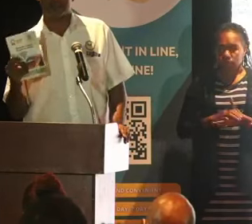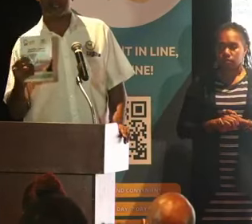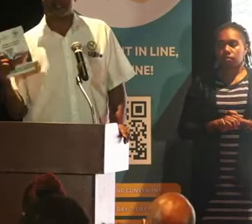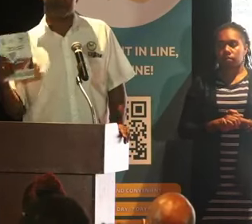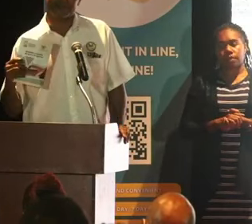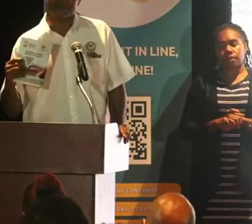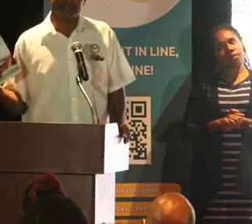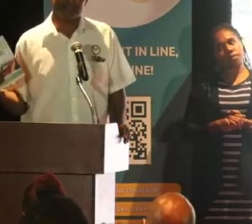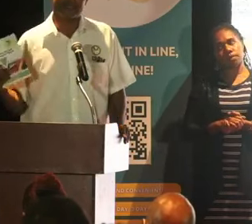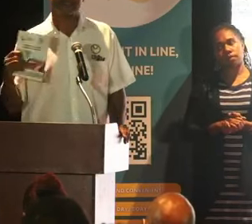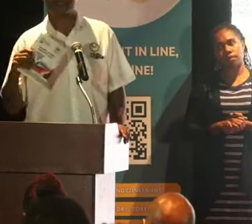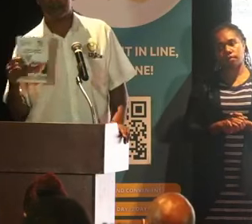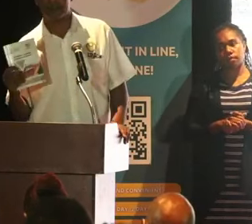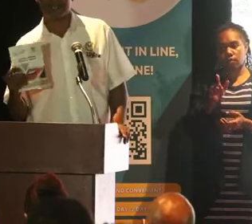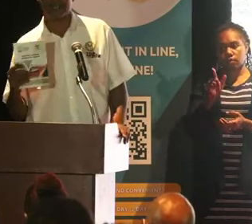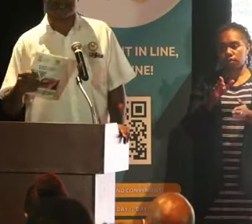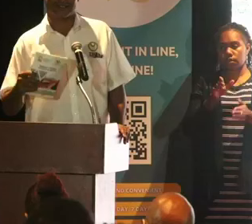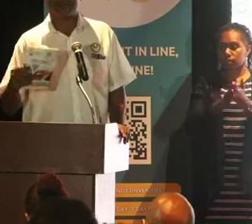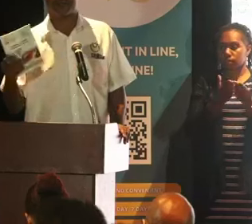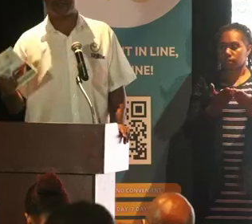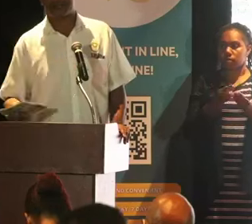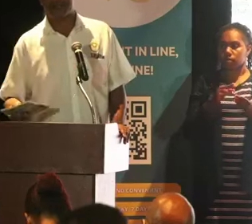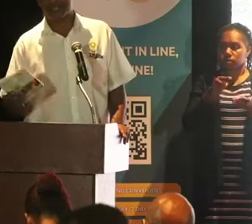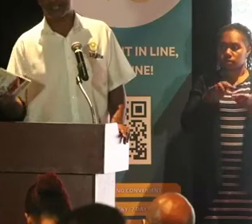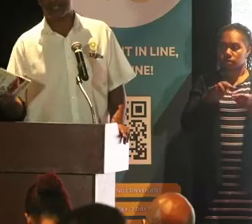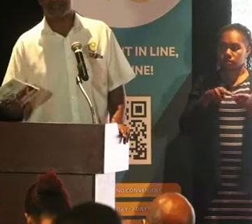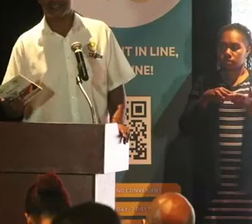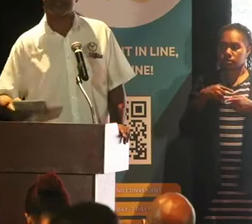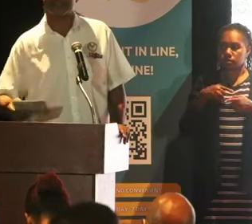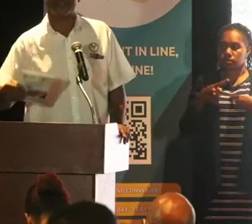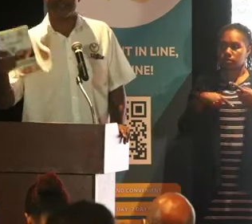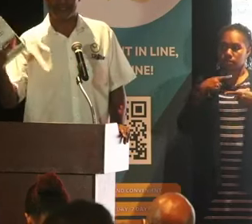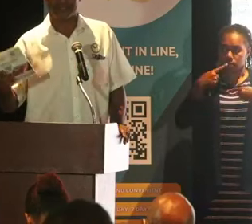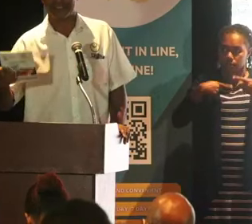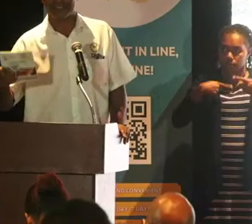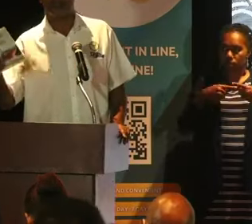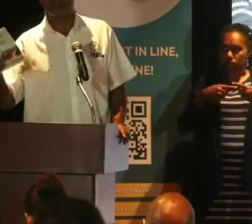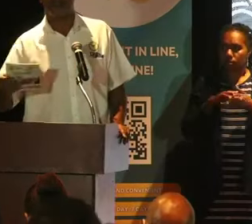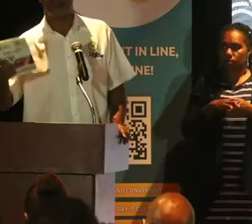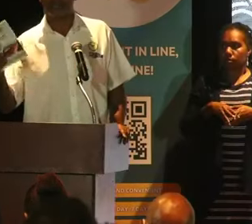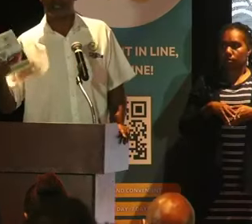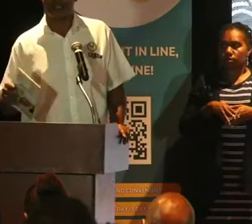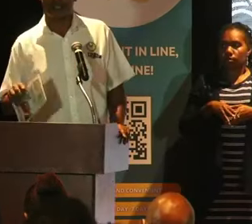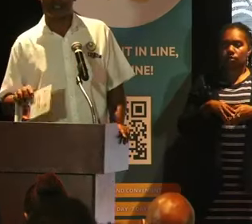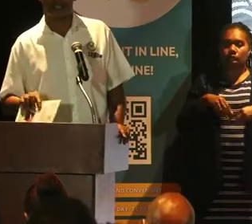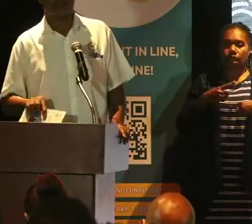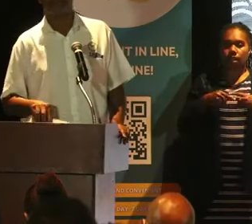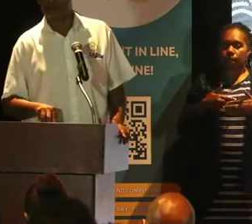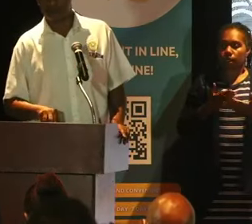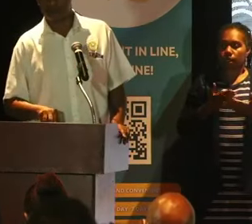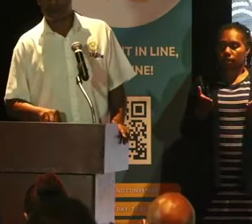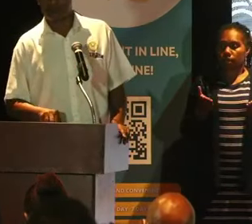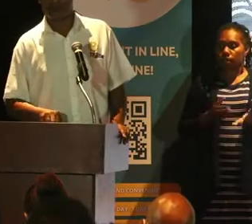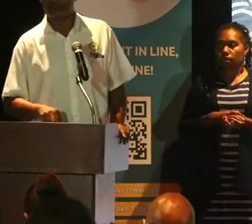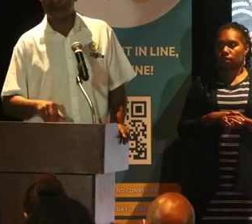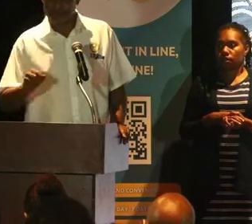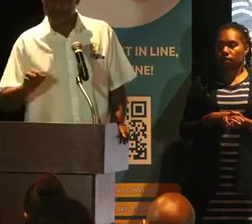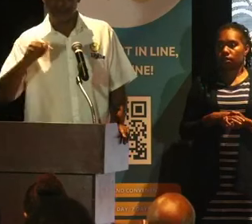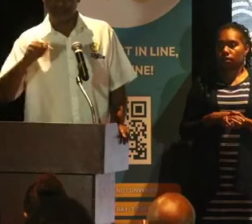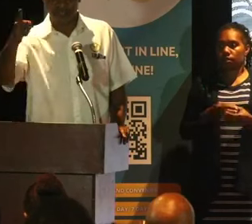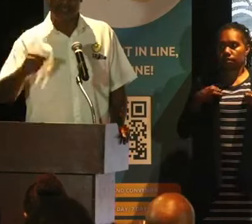because there are different licenses and permits. Like, you know, if you are into the liquor business, you need to go into you don't go into black market.